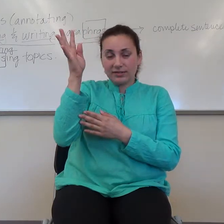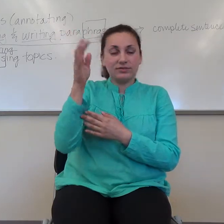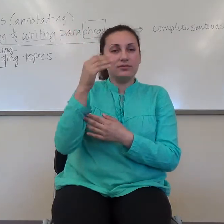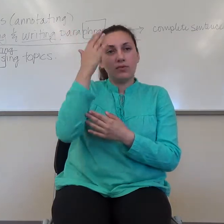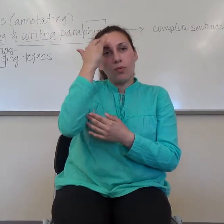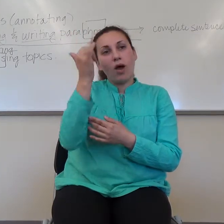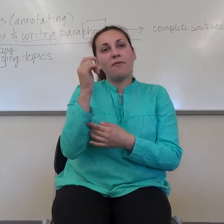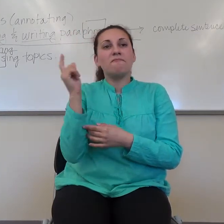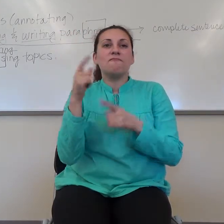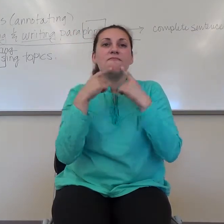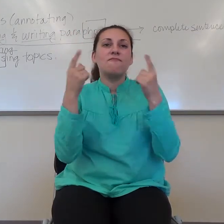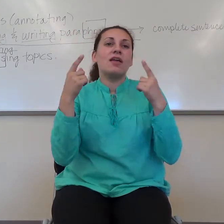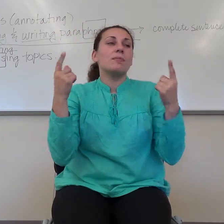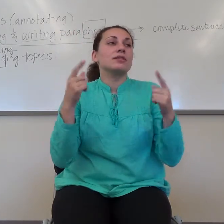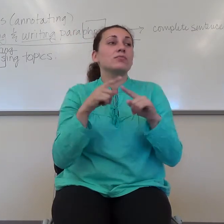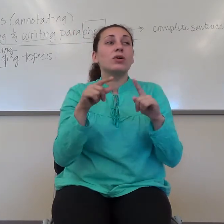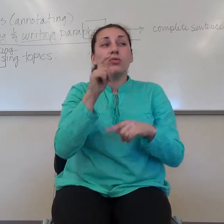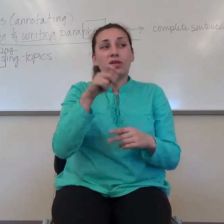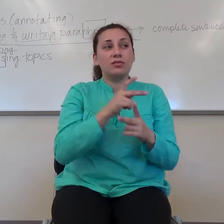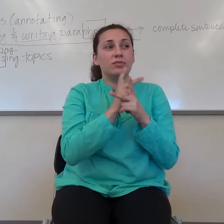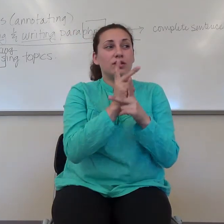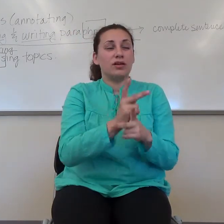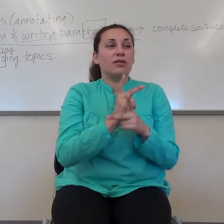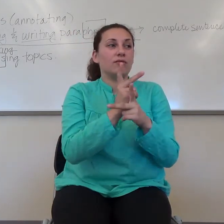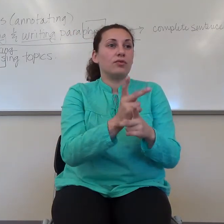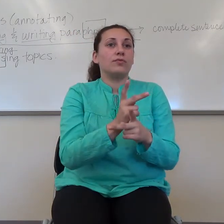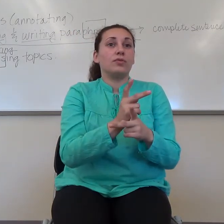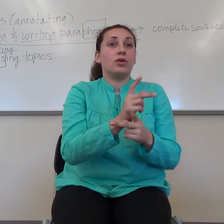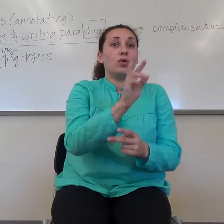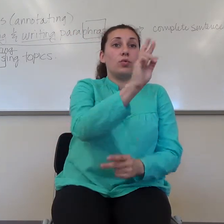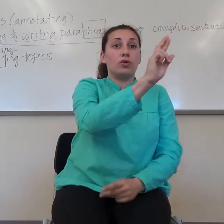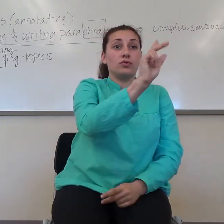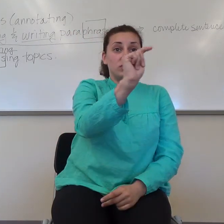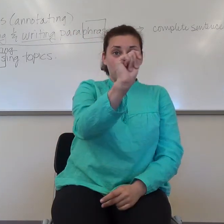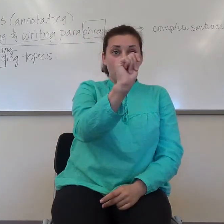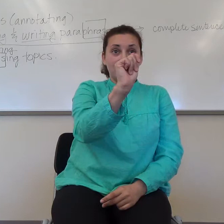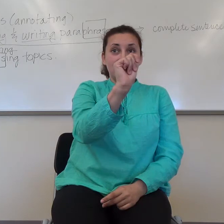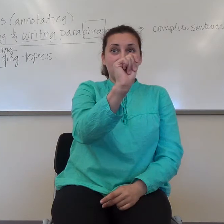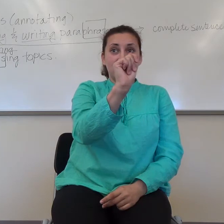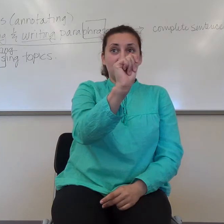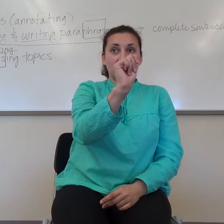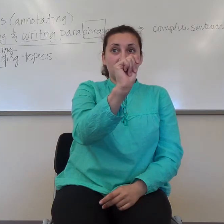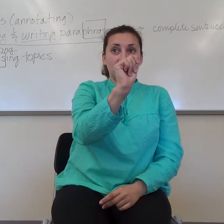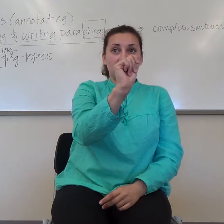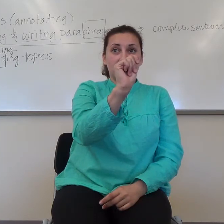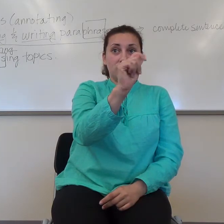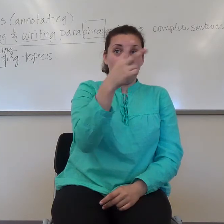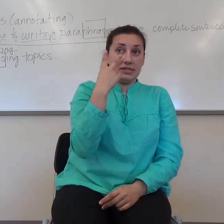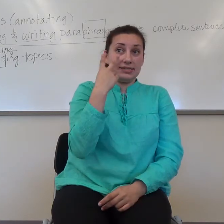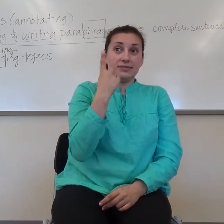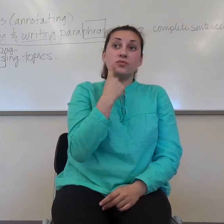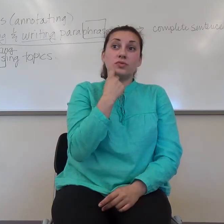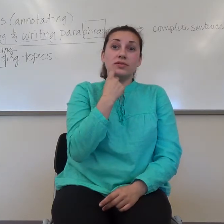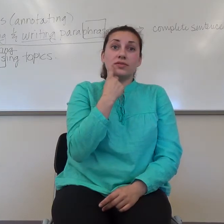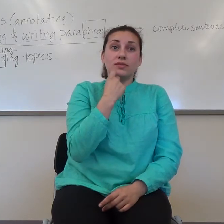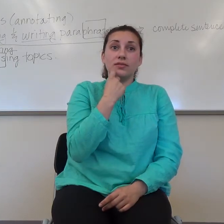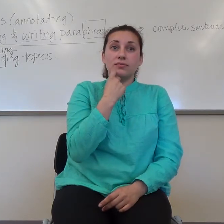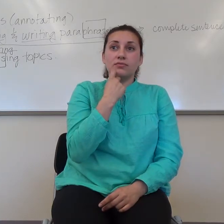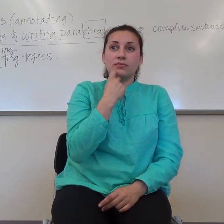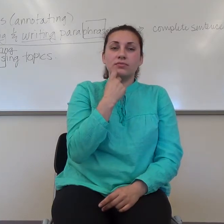thing that we need to watch for. The reversal transitions that we've seen up to now have pretty much come at the beginning